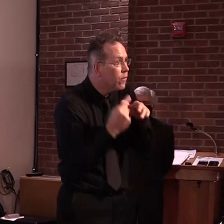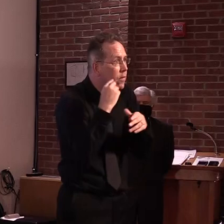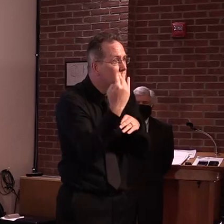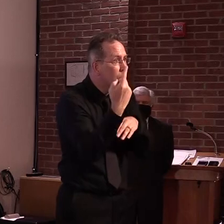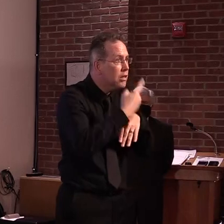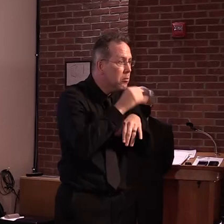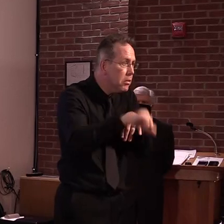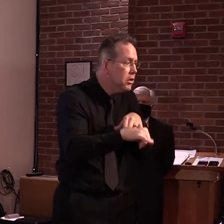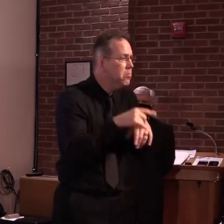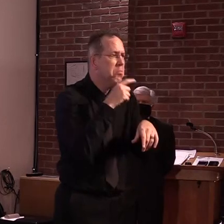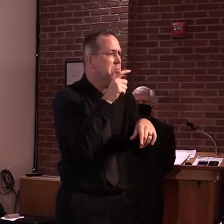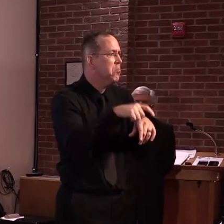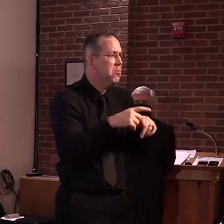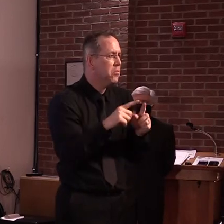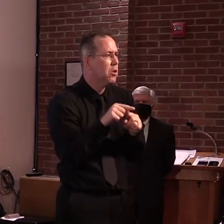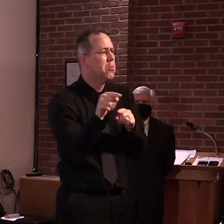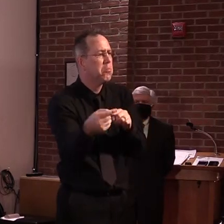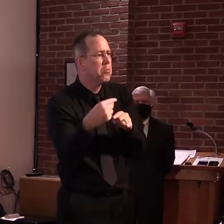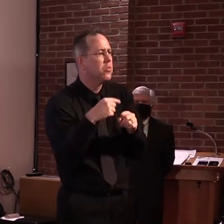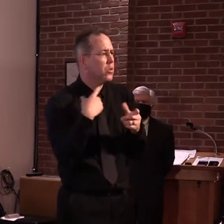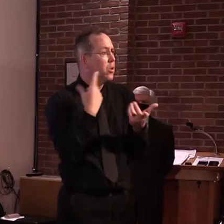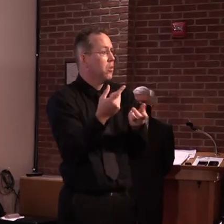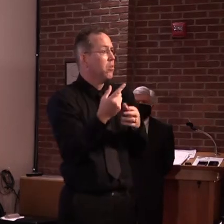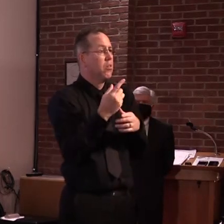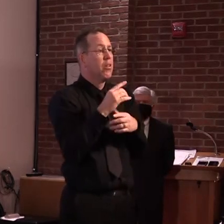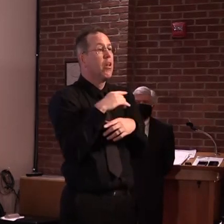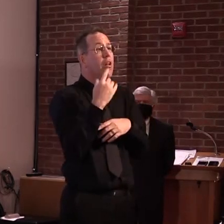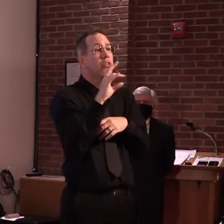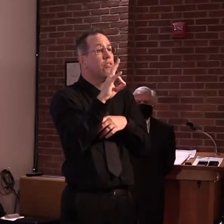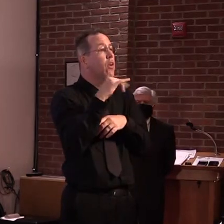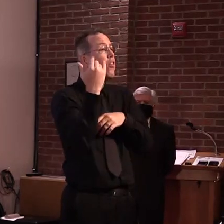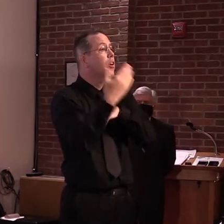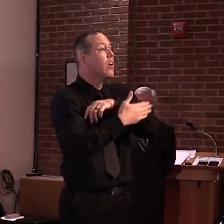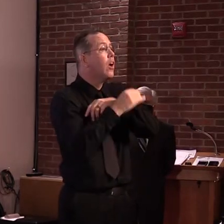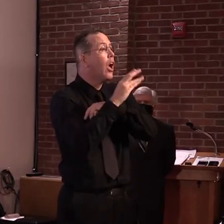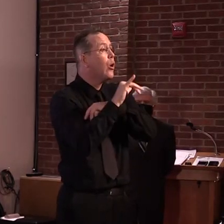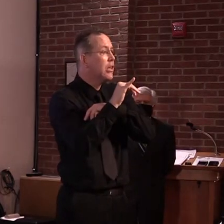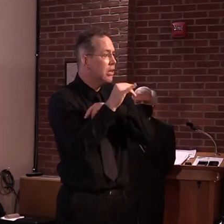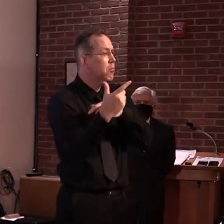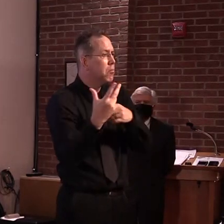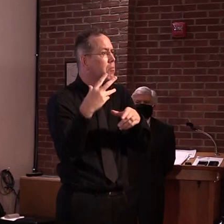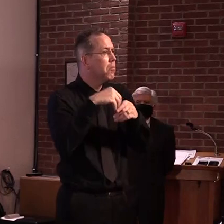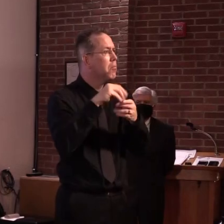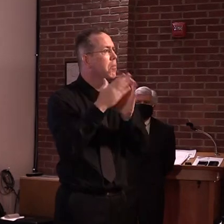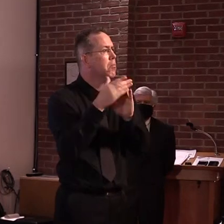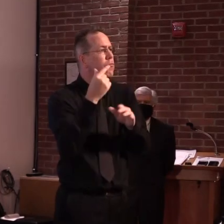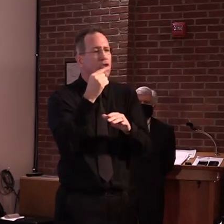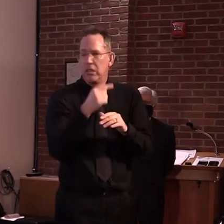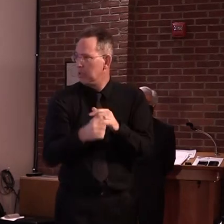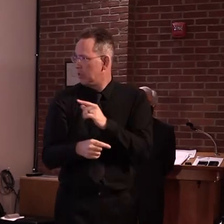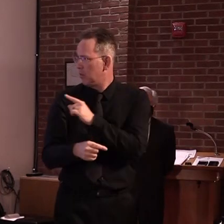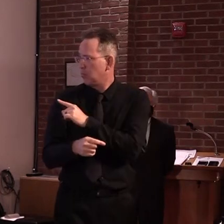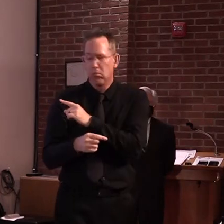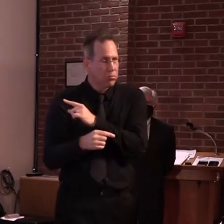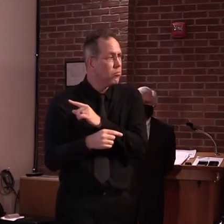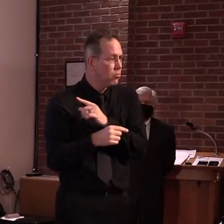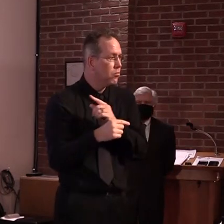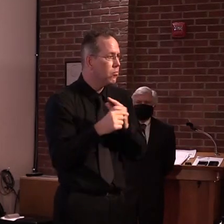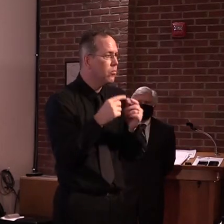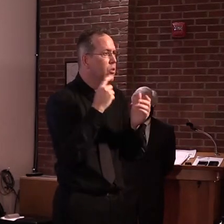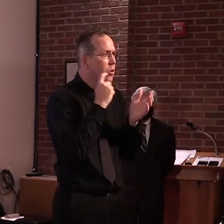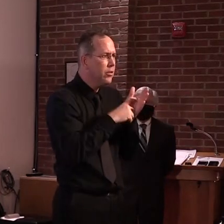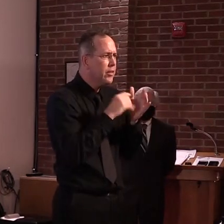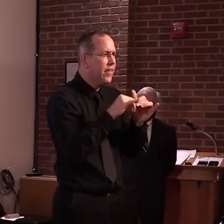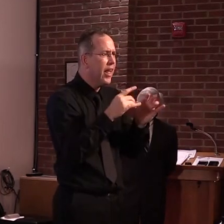additional counties have moved below the 400 active case threshold, equaling about an additional 1 million individuals